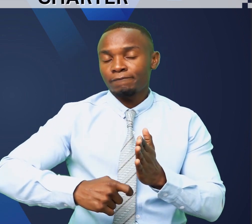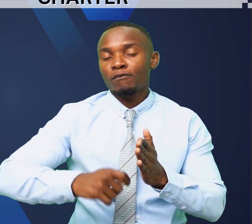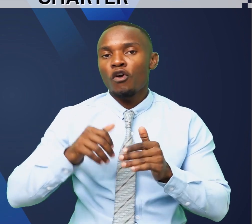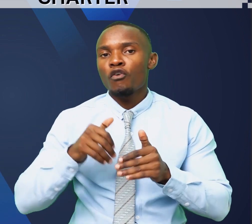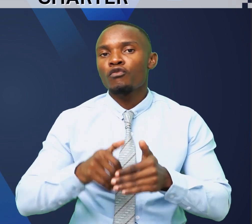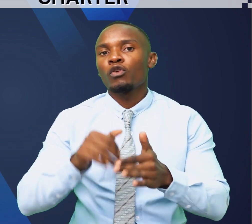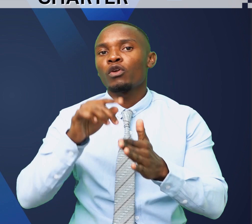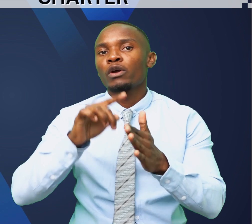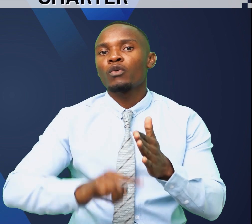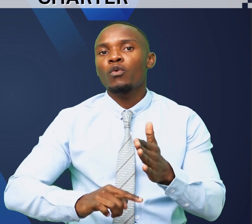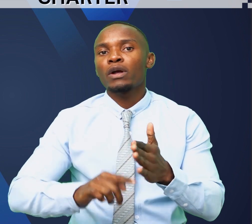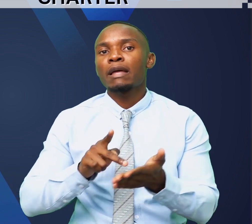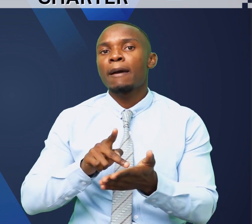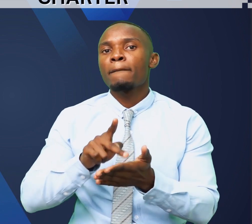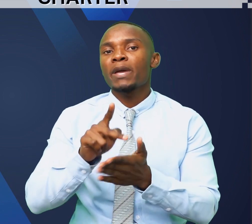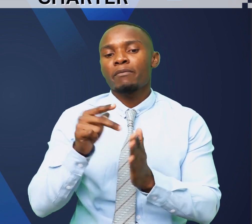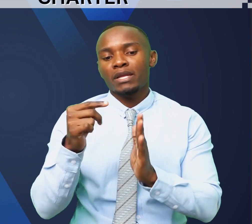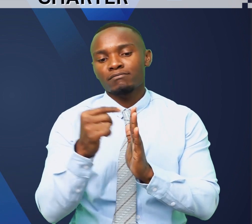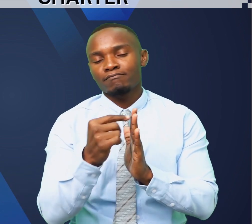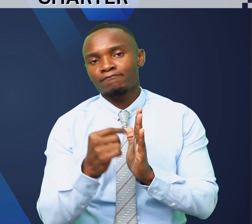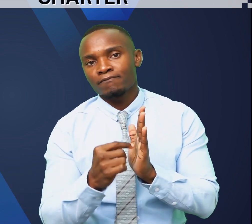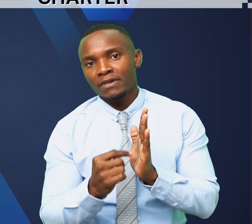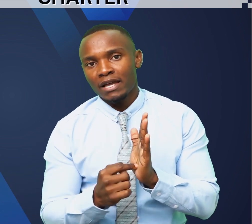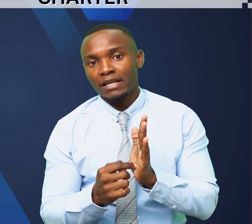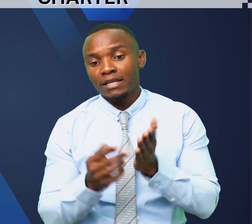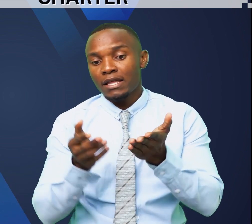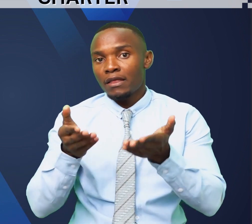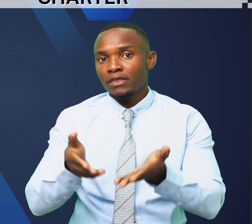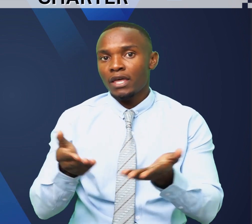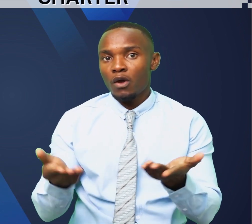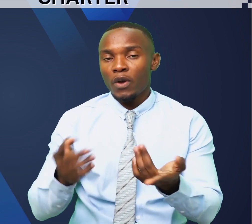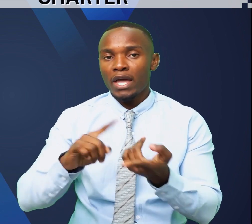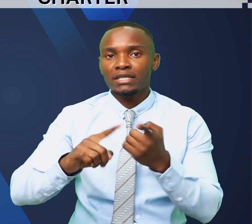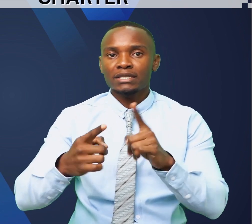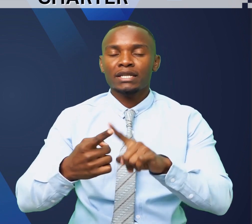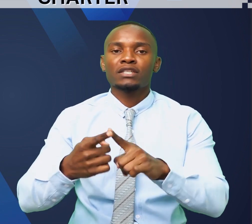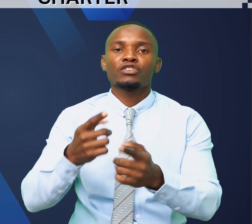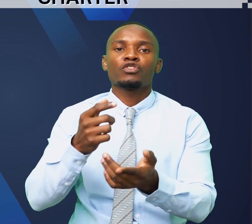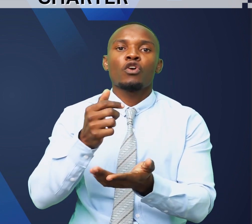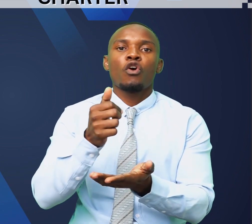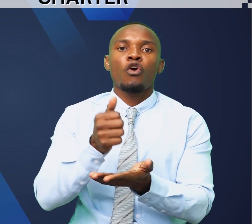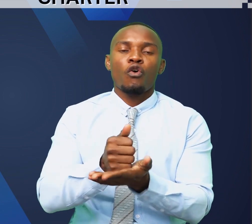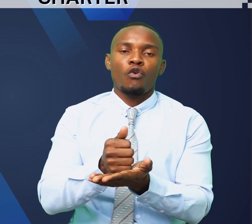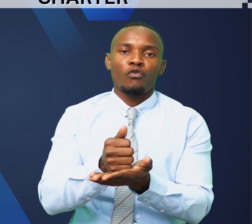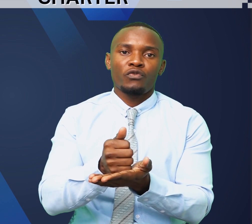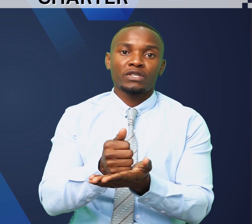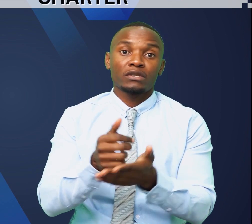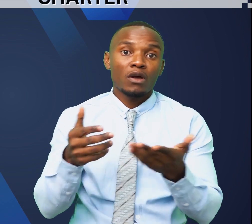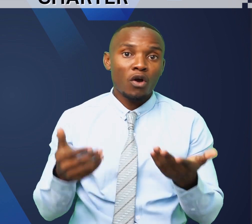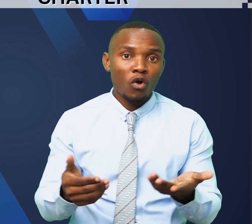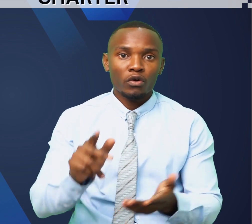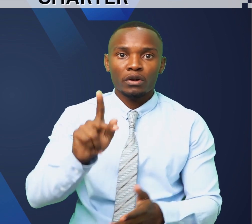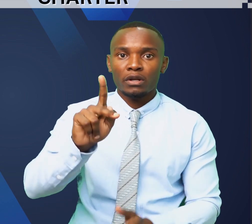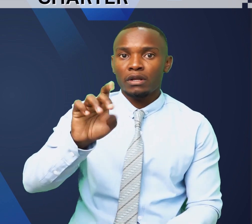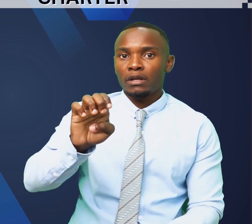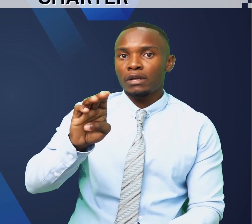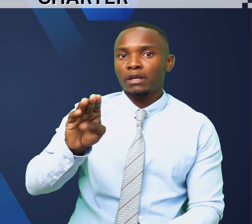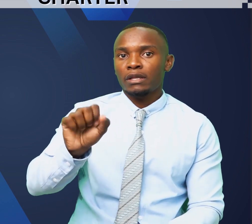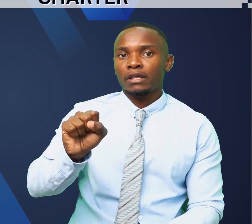as stipulated in the payment guideline available at the Standardization Mark Office or the KEBS